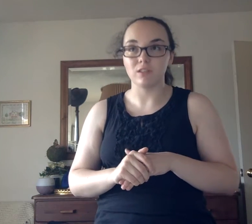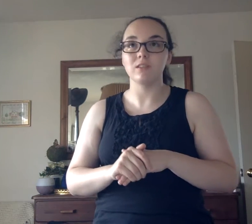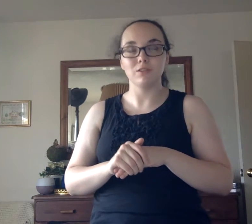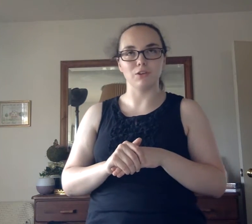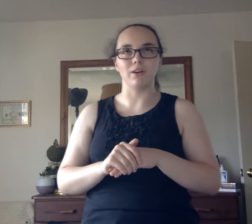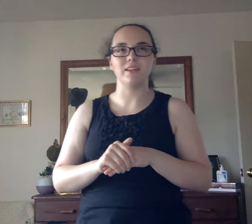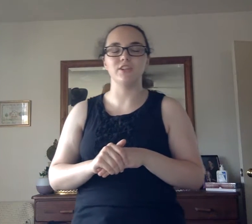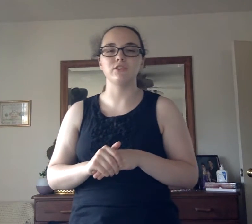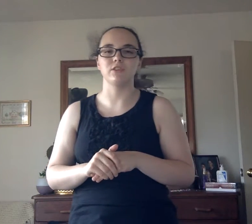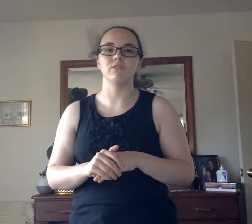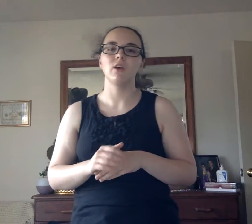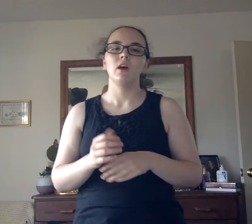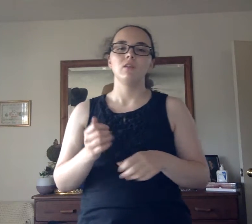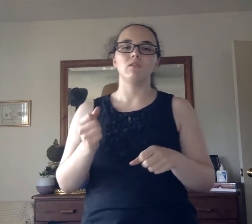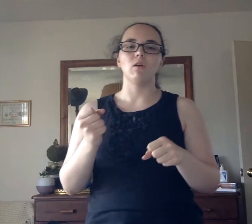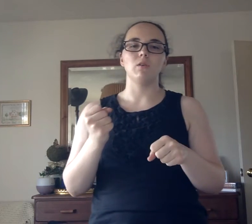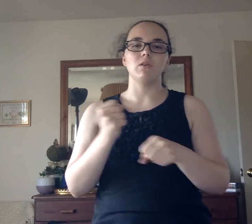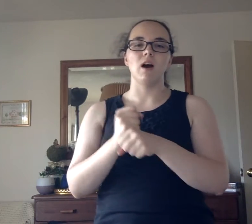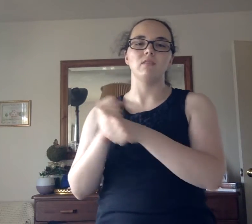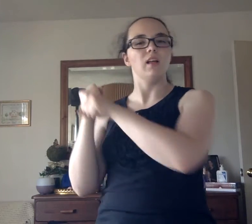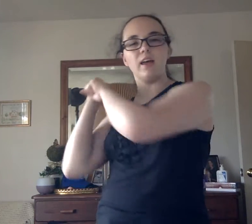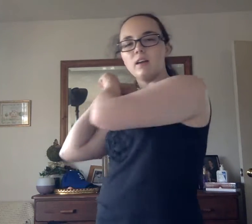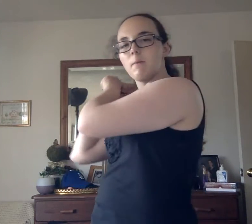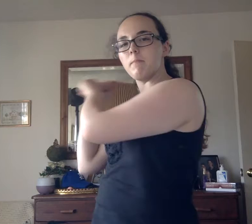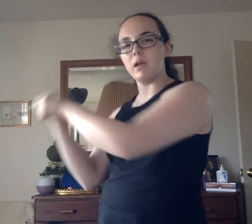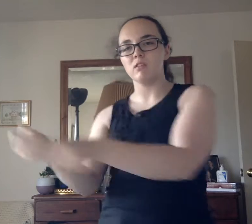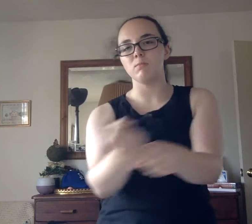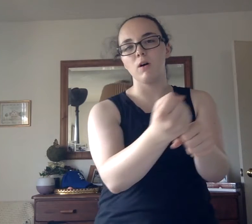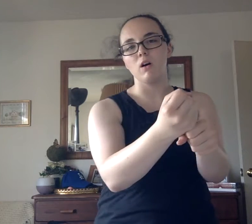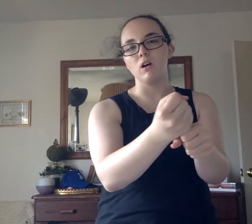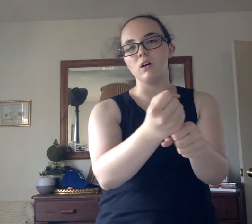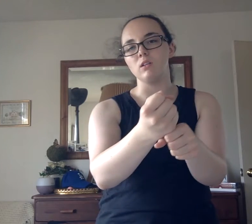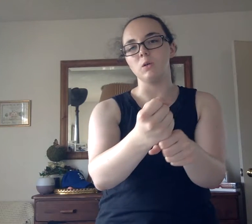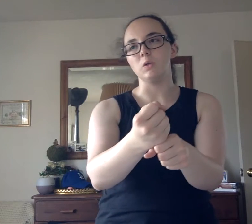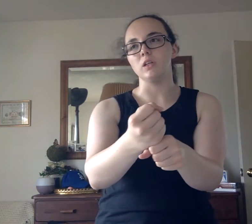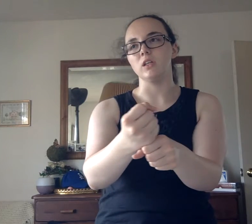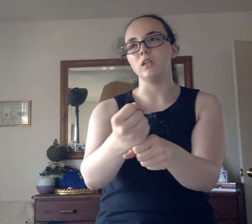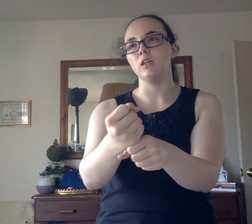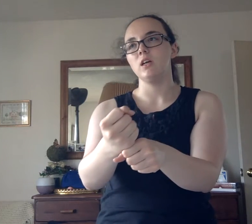gestures. So you'll have like baseball or